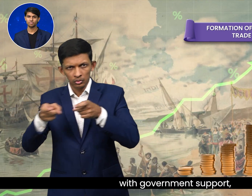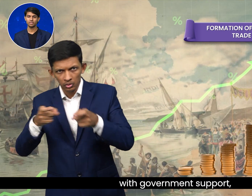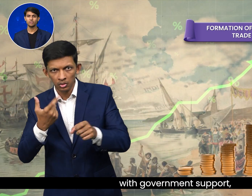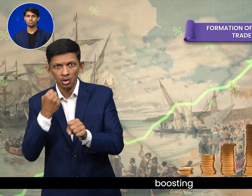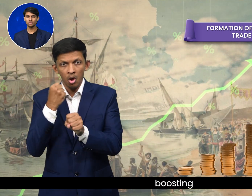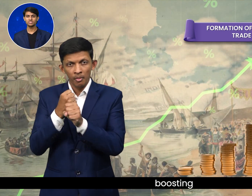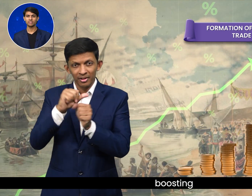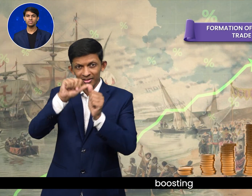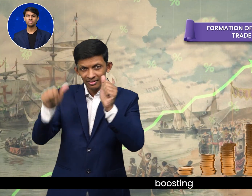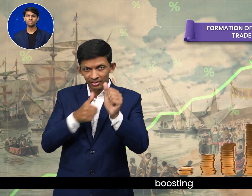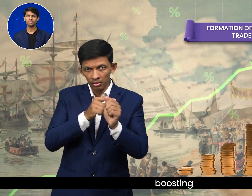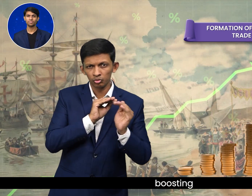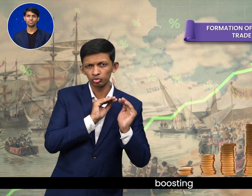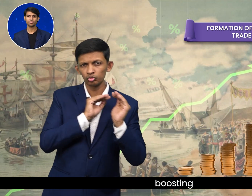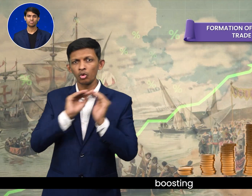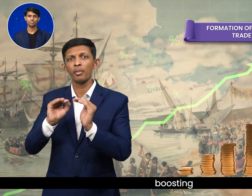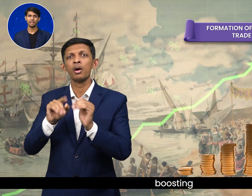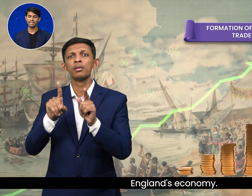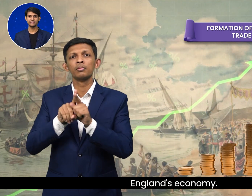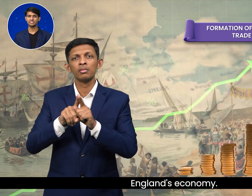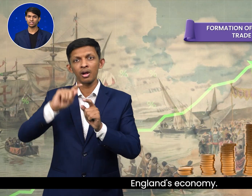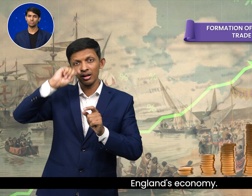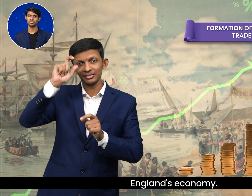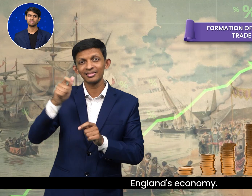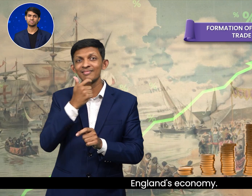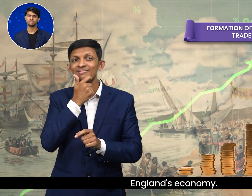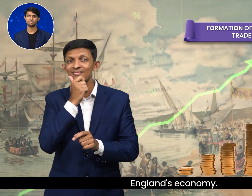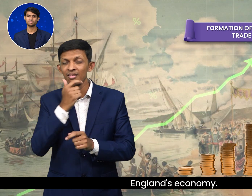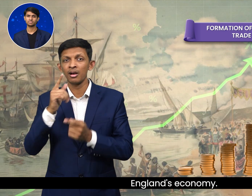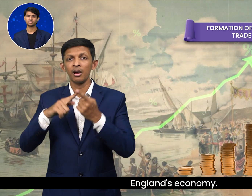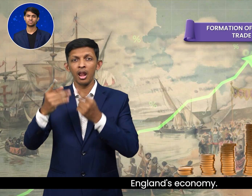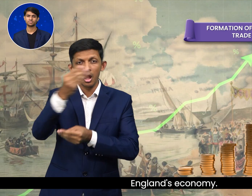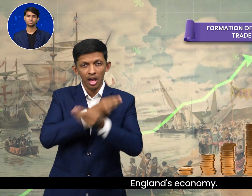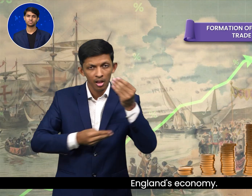support, boosting England's economy.